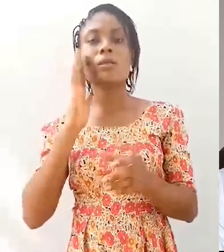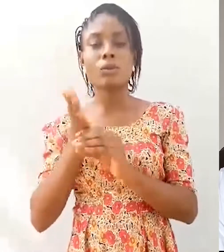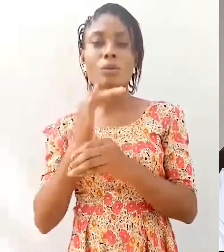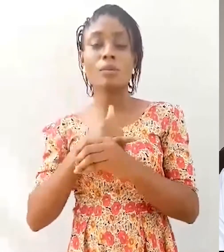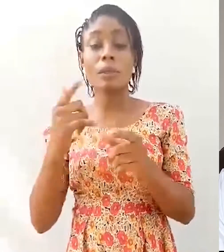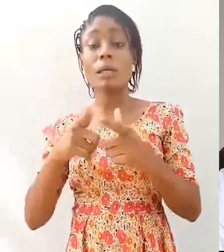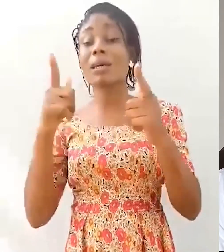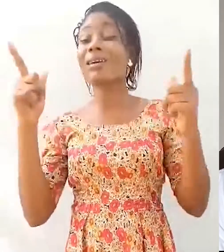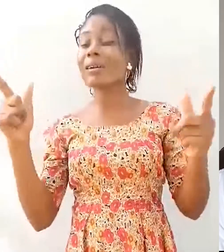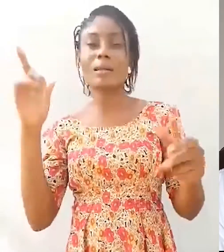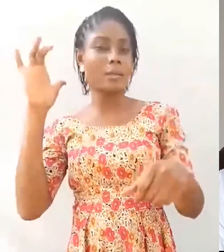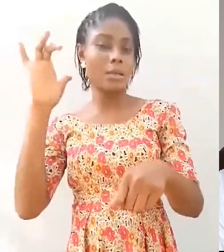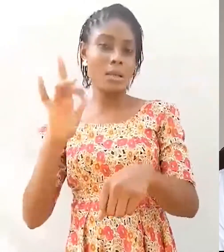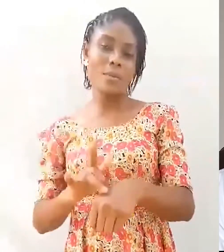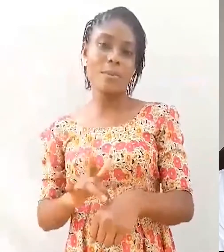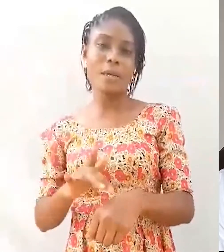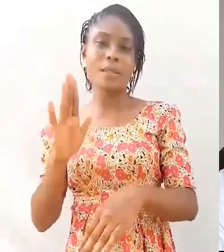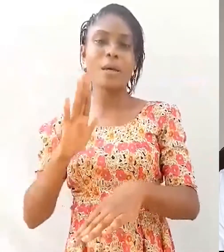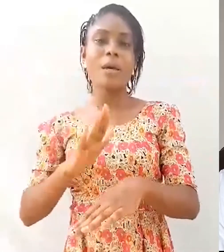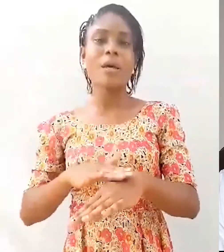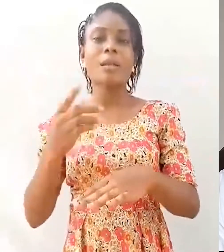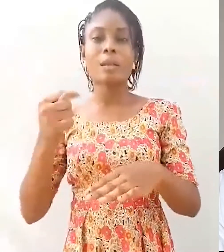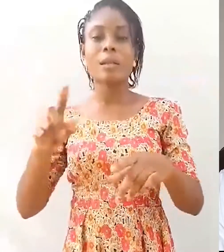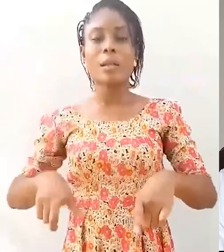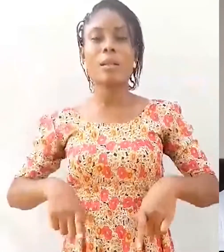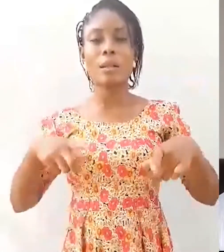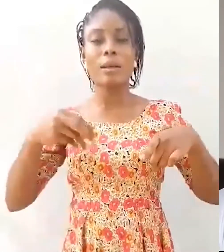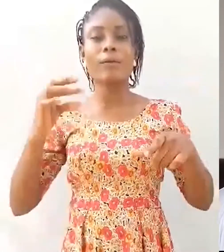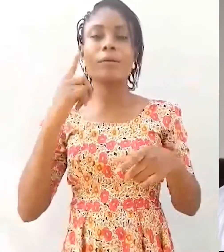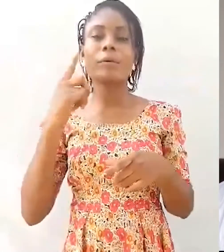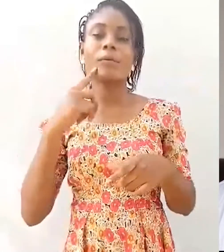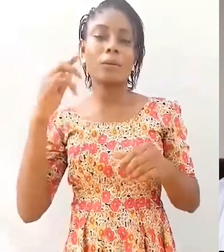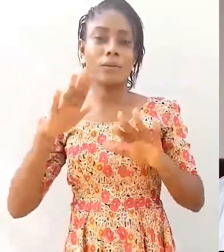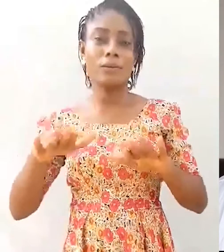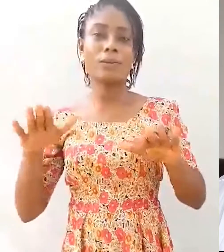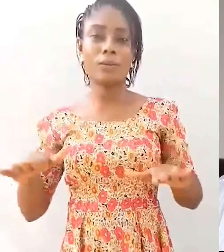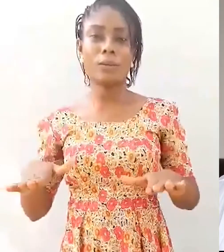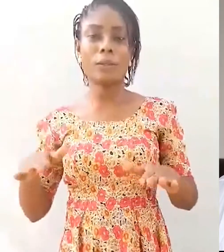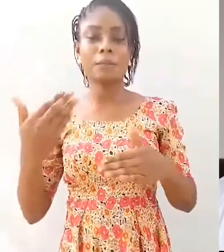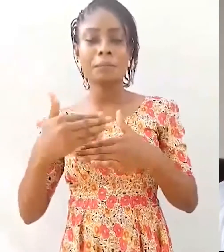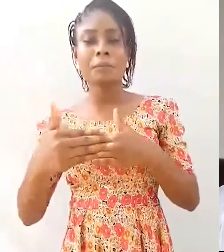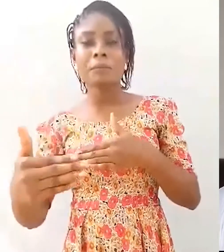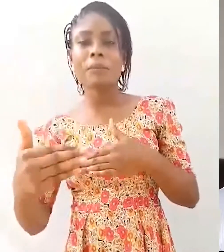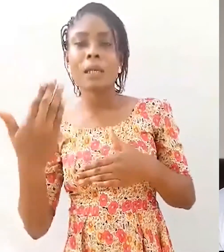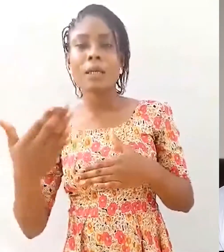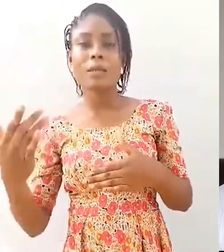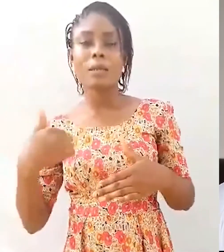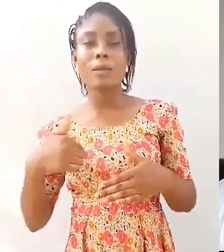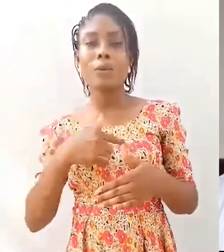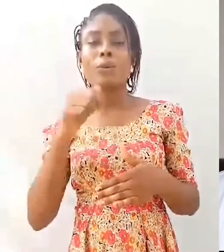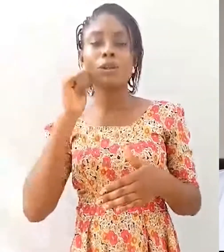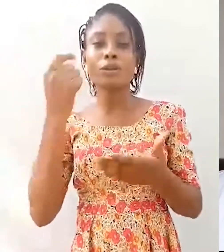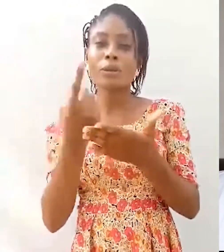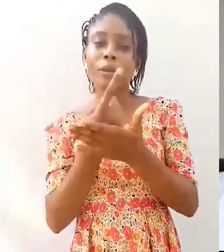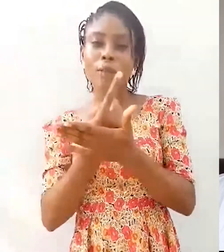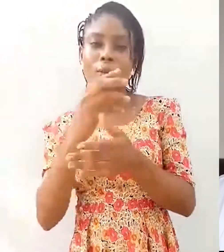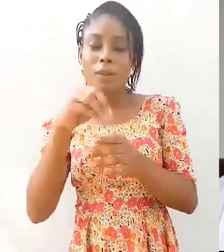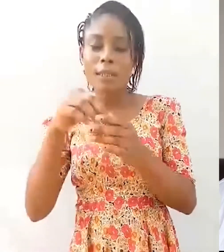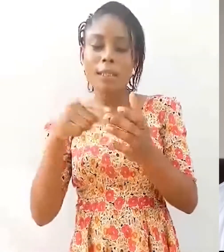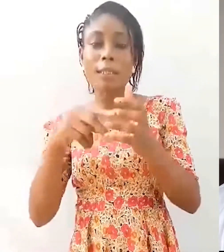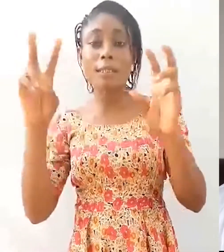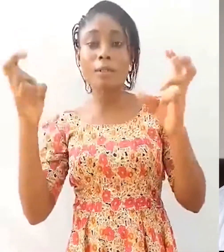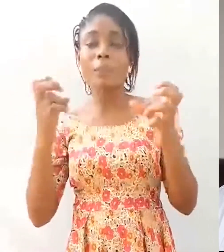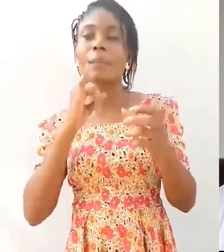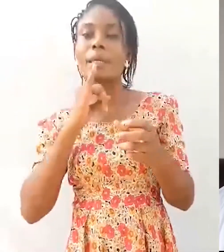impact in the lives of deaf children. So the next thing we should discuss in this topic is the